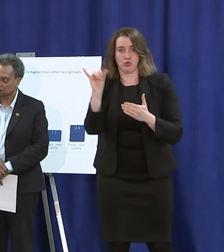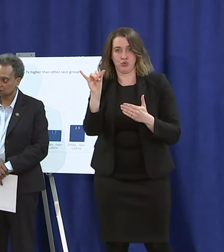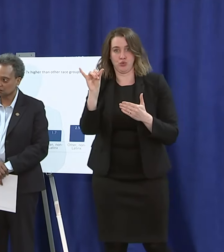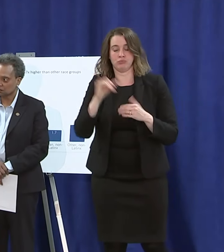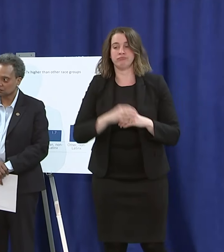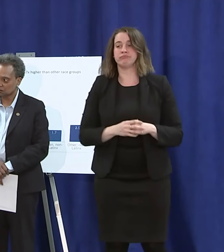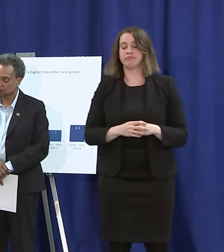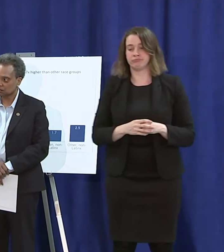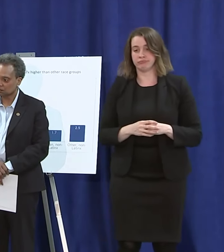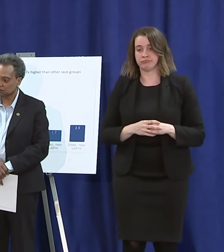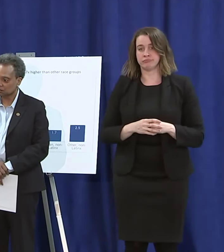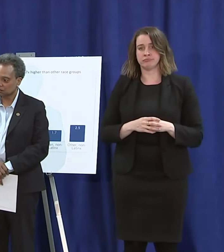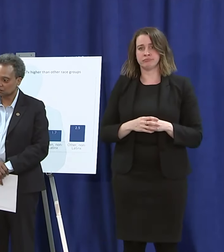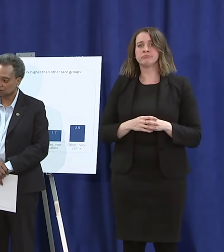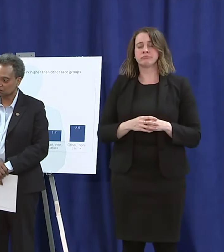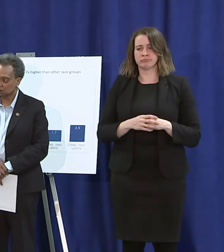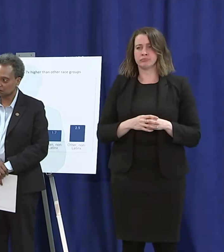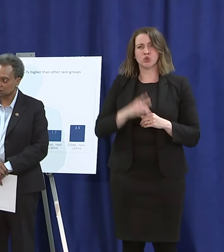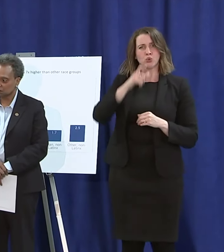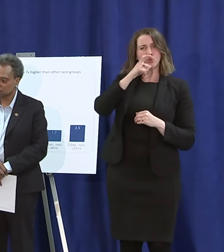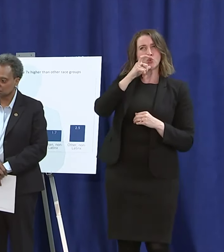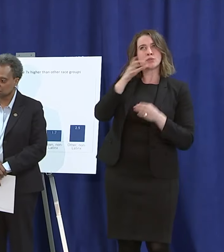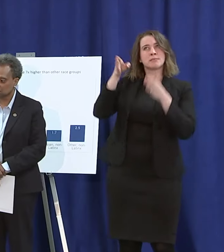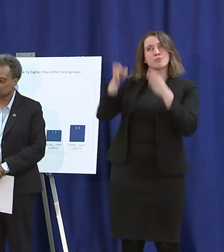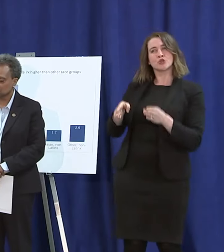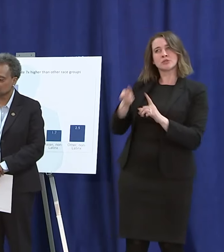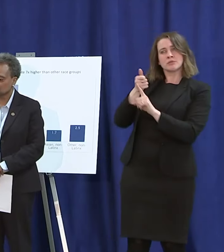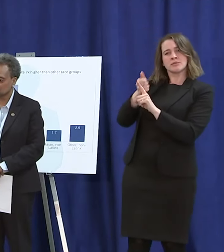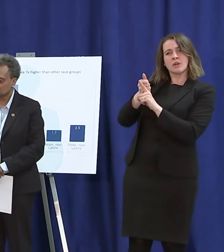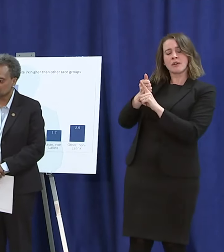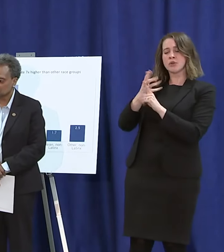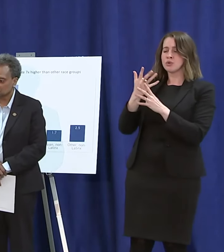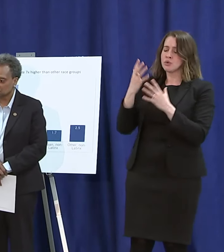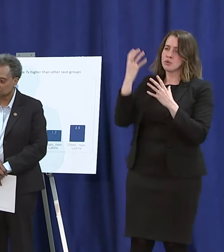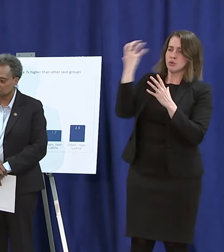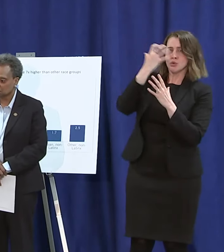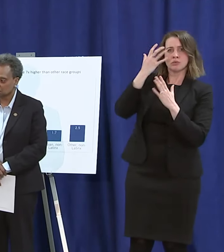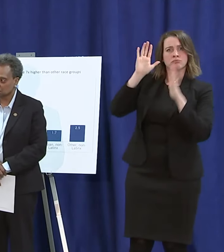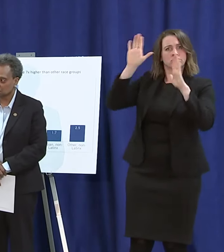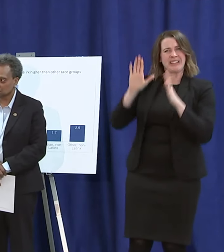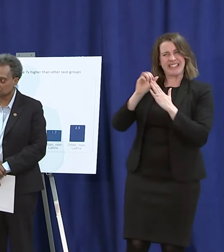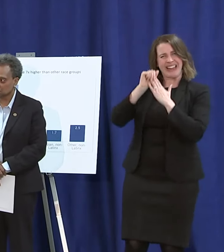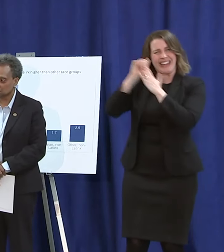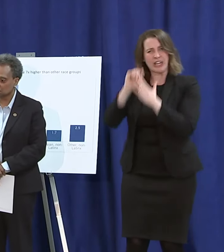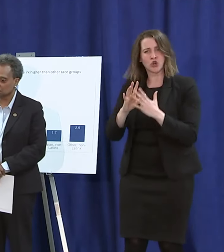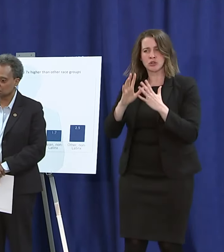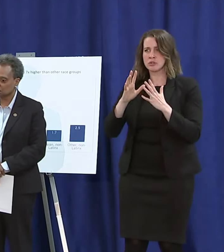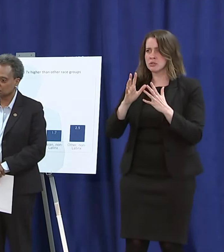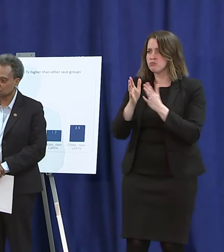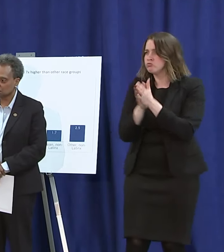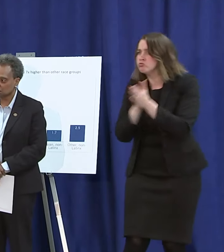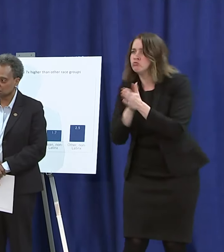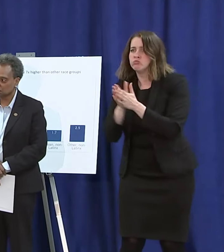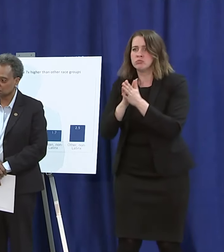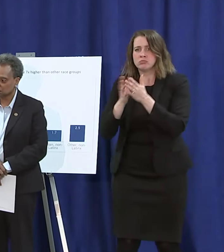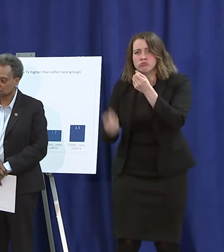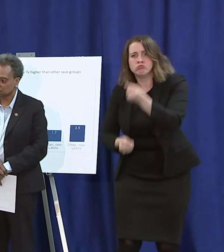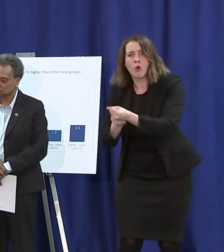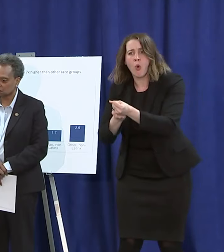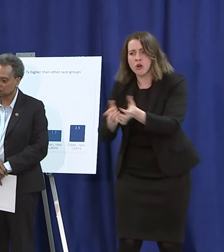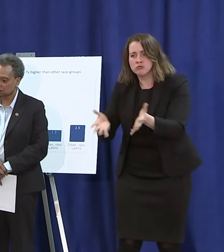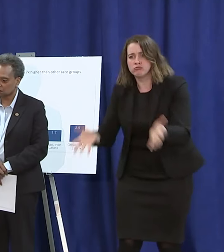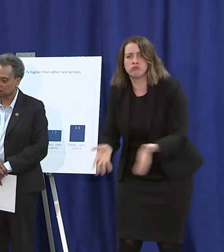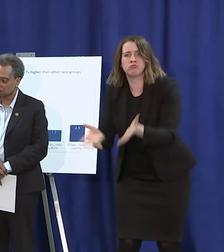think of nobody who has already taken a stronger stance on this, who has been a supporter to the